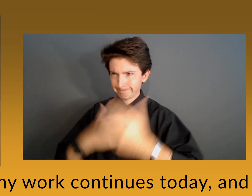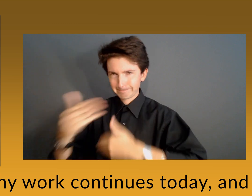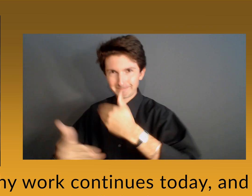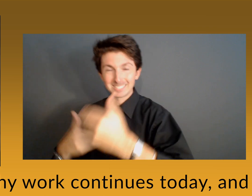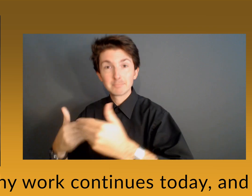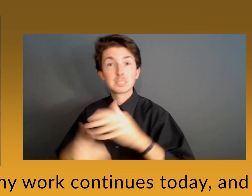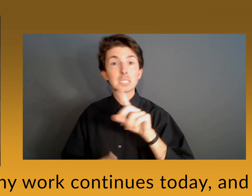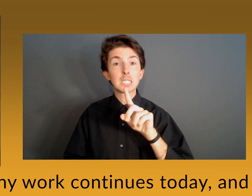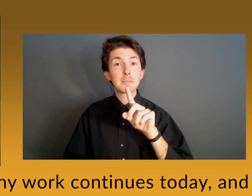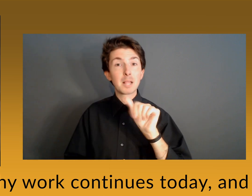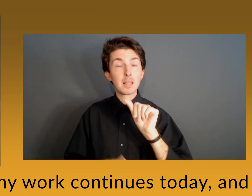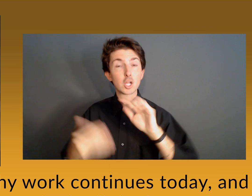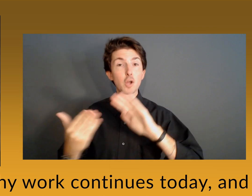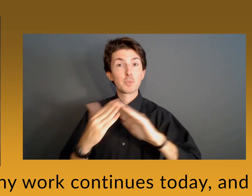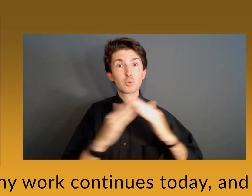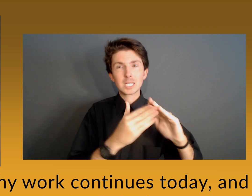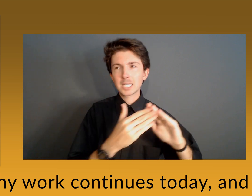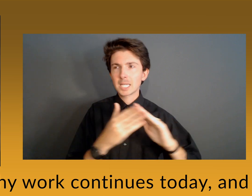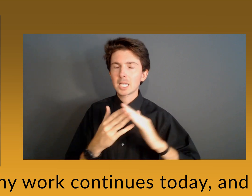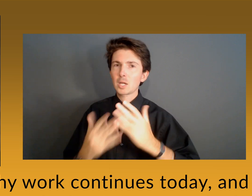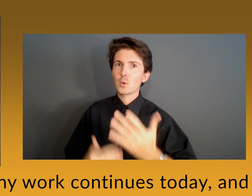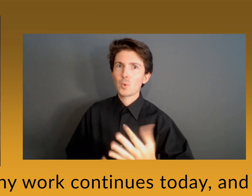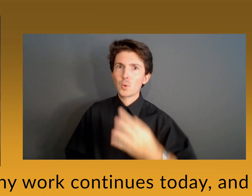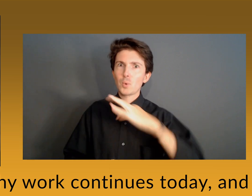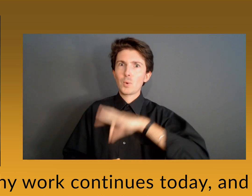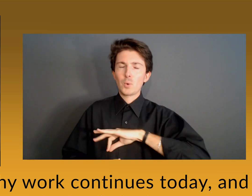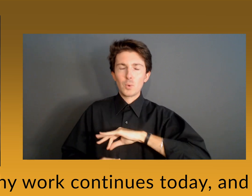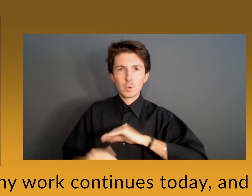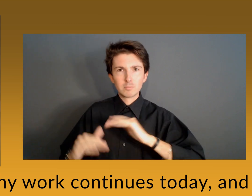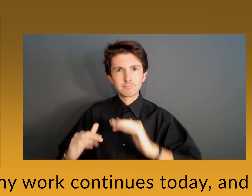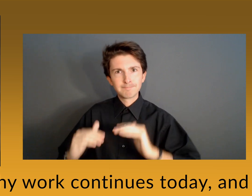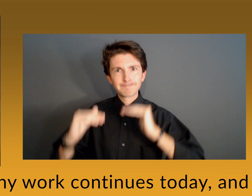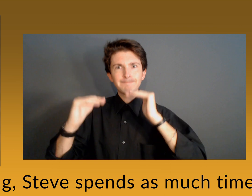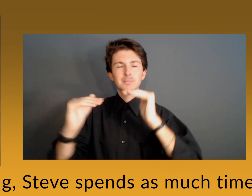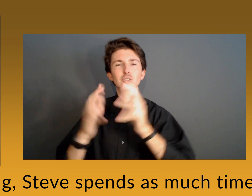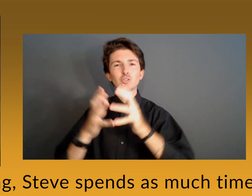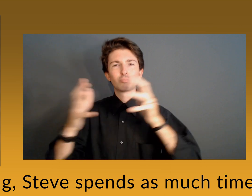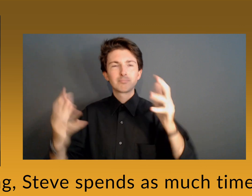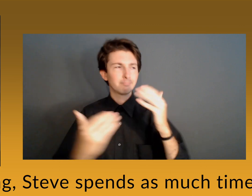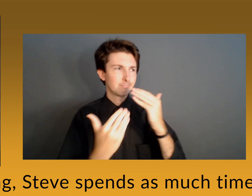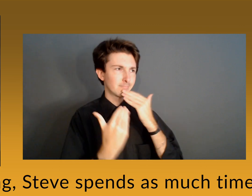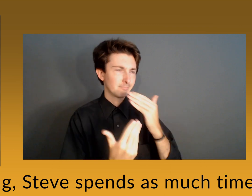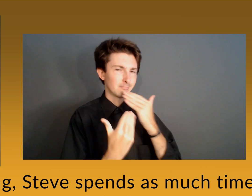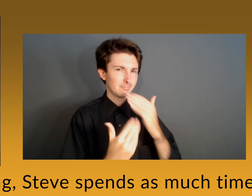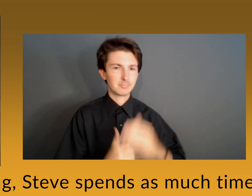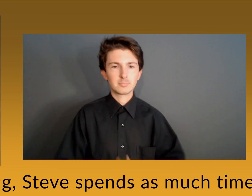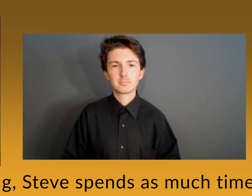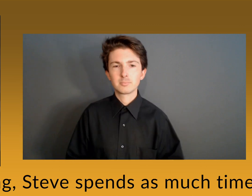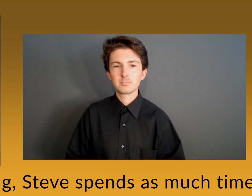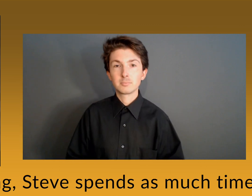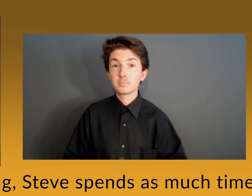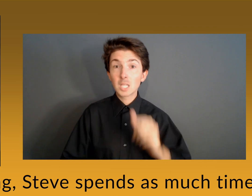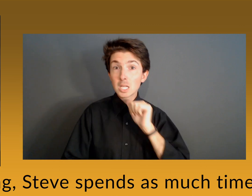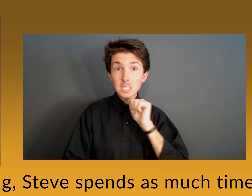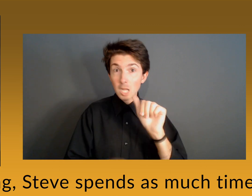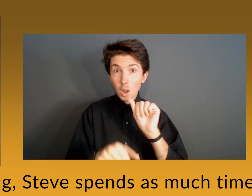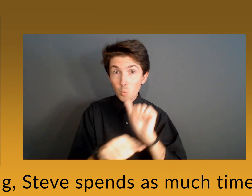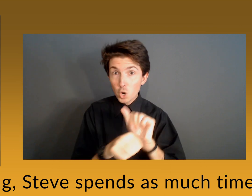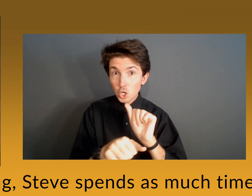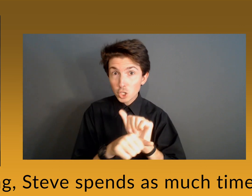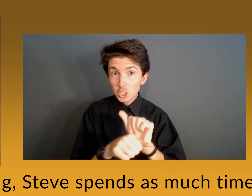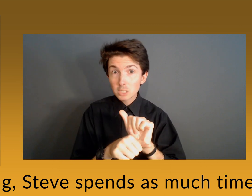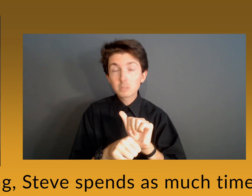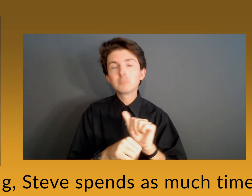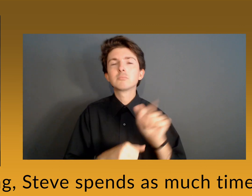the disability community is all the better for it. When not working, Steve